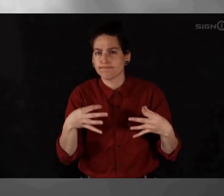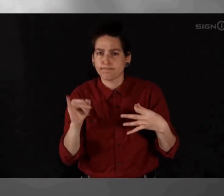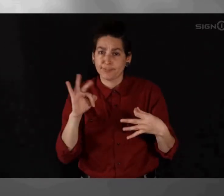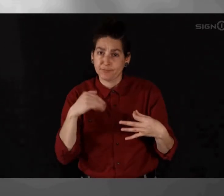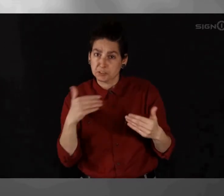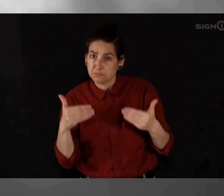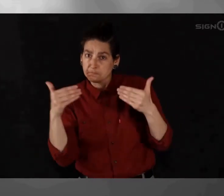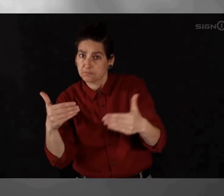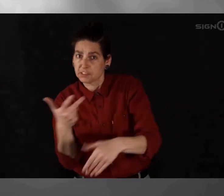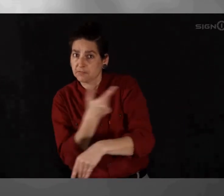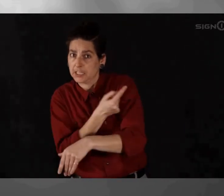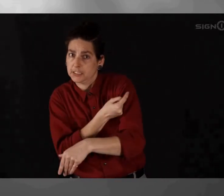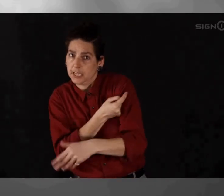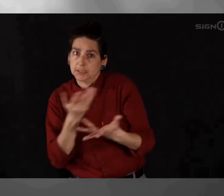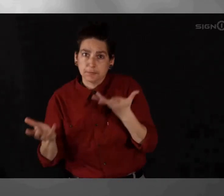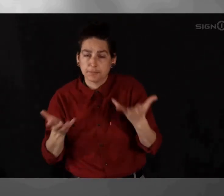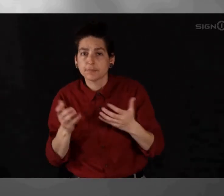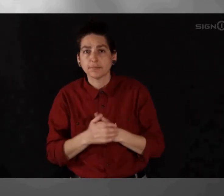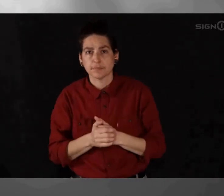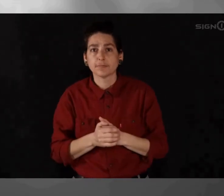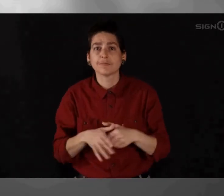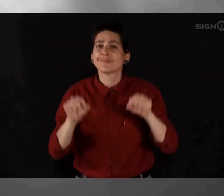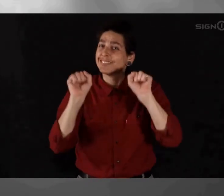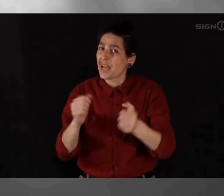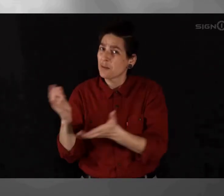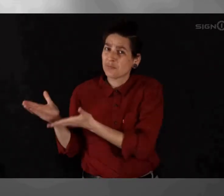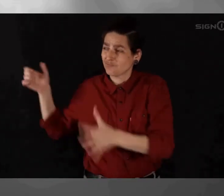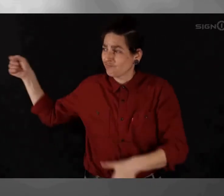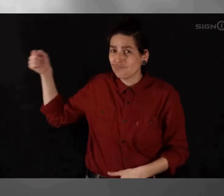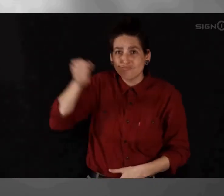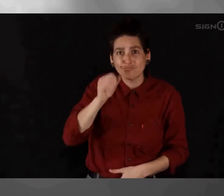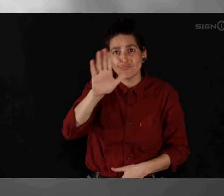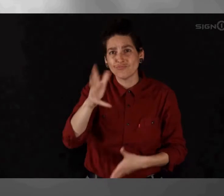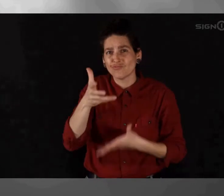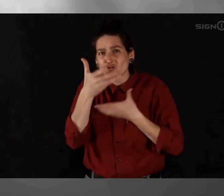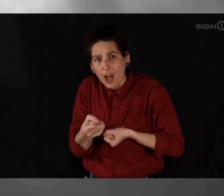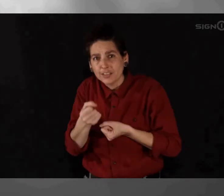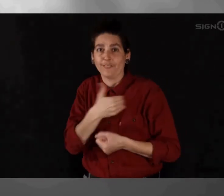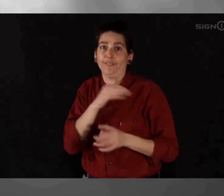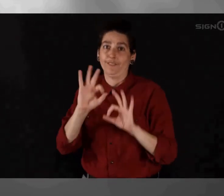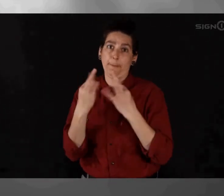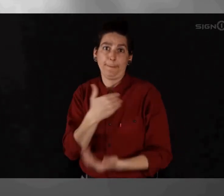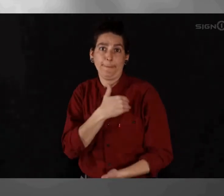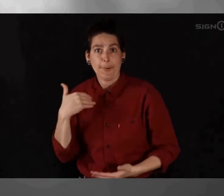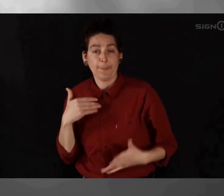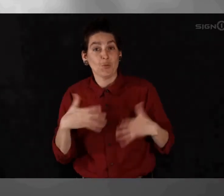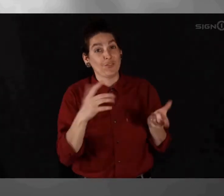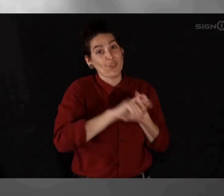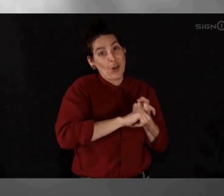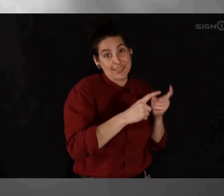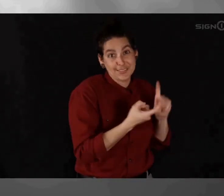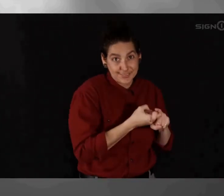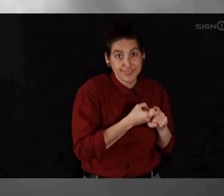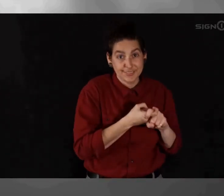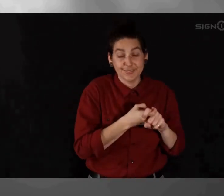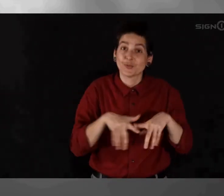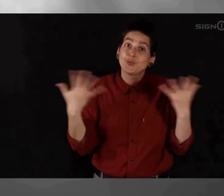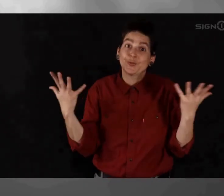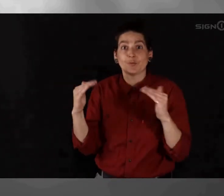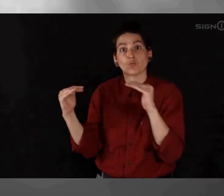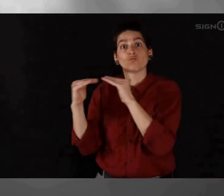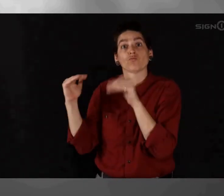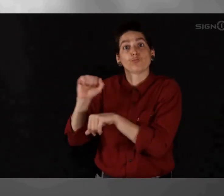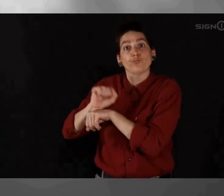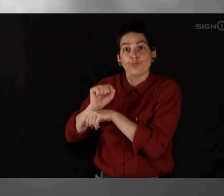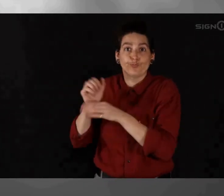vaccine. Trusted family members, friends, or co-workers can also share their experiences and help you to talk to your